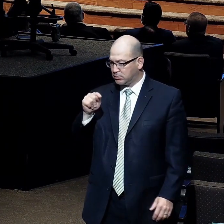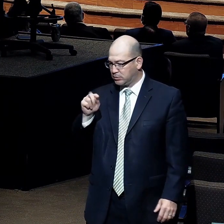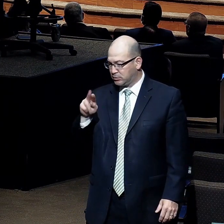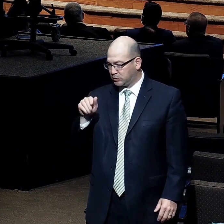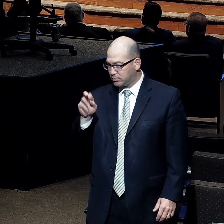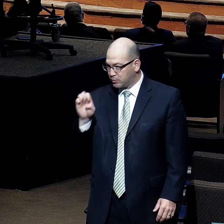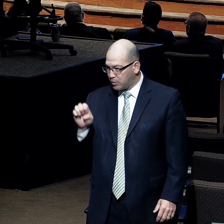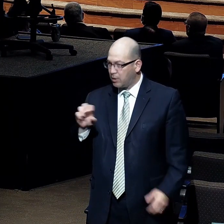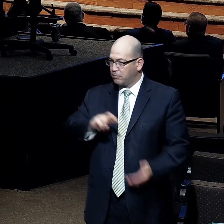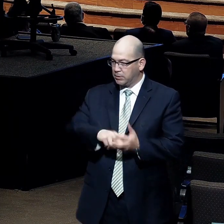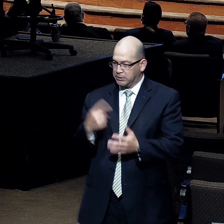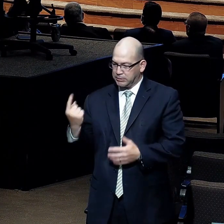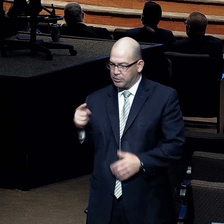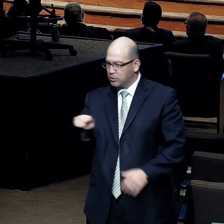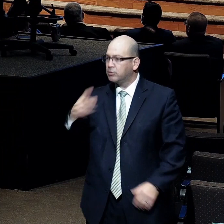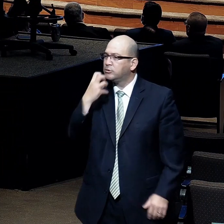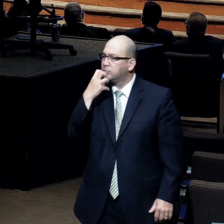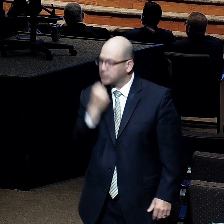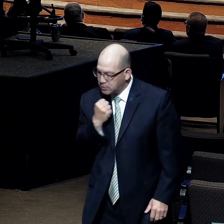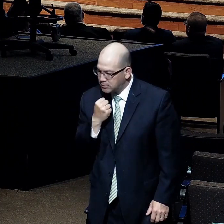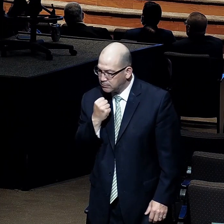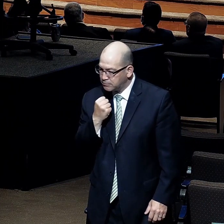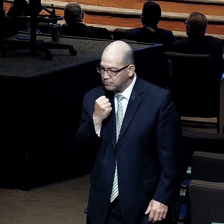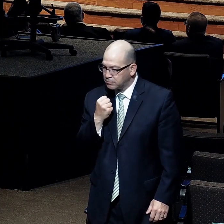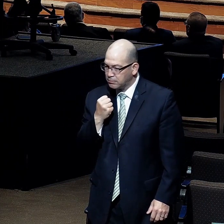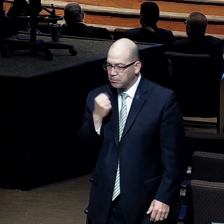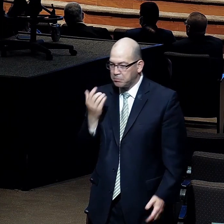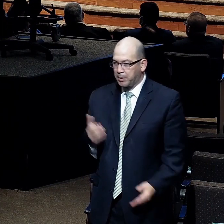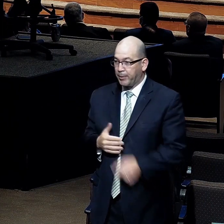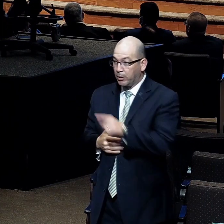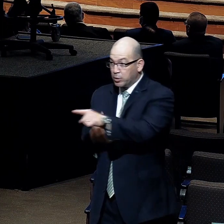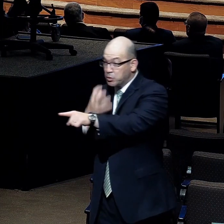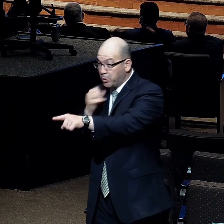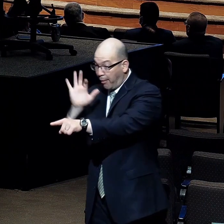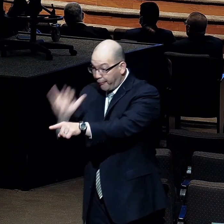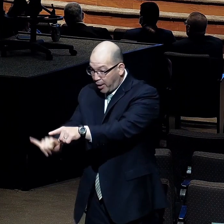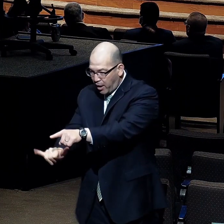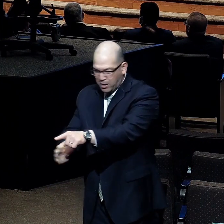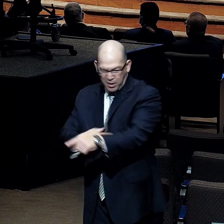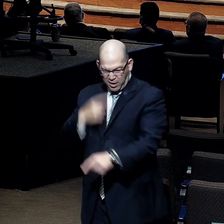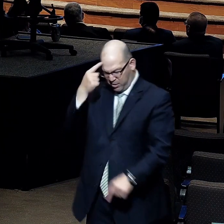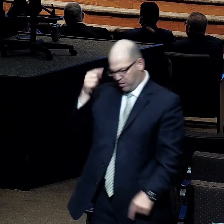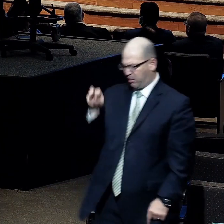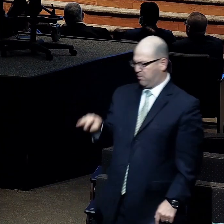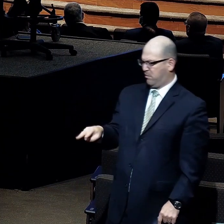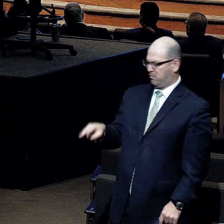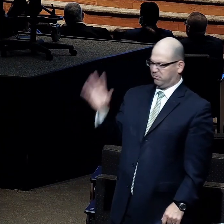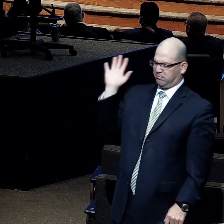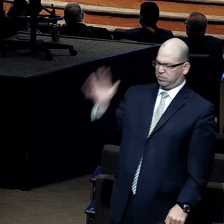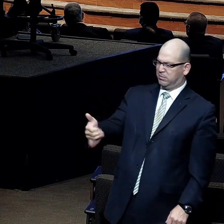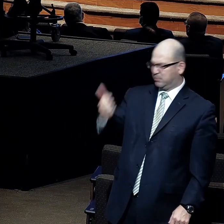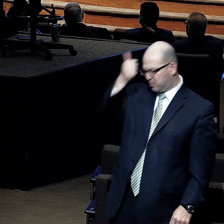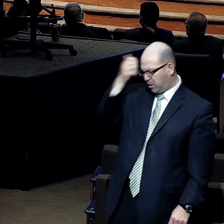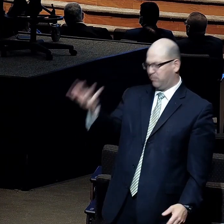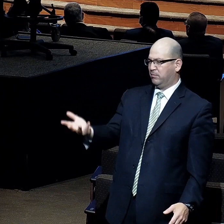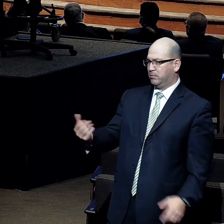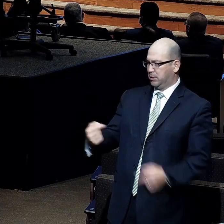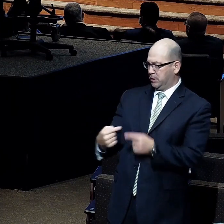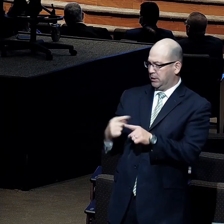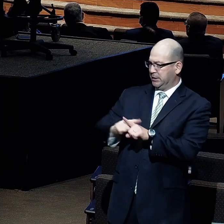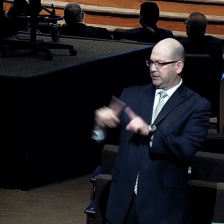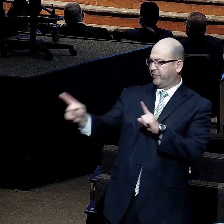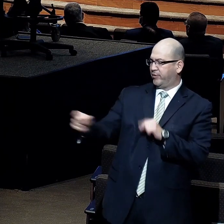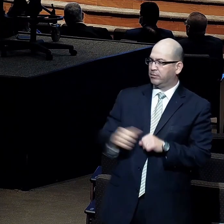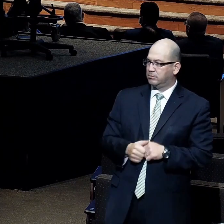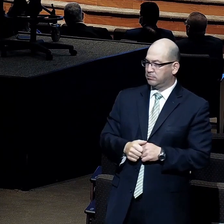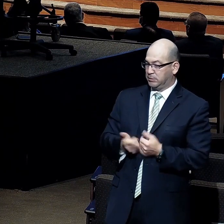upon. Something I enjoy cannot be something you enjoy. Your treasure is not always my treasure. Let's say if you like sports, you're going to watch them,